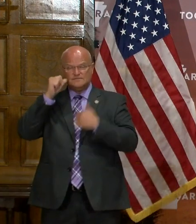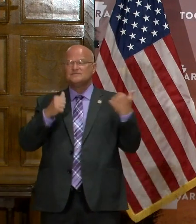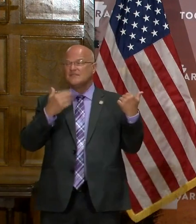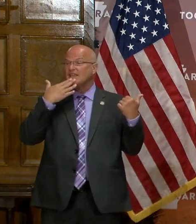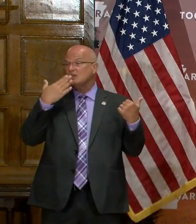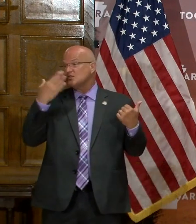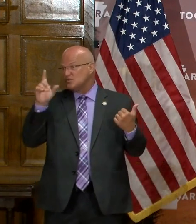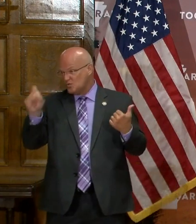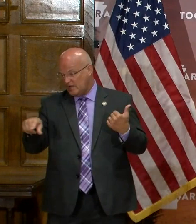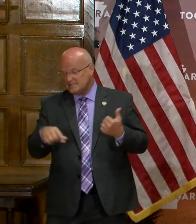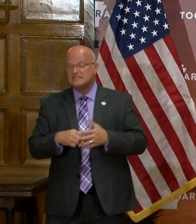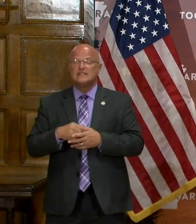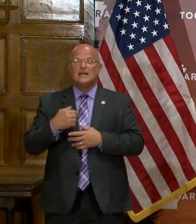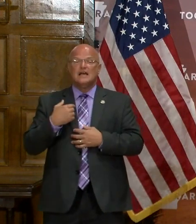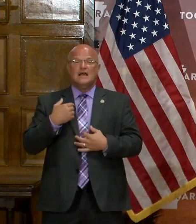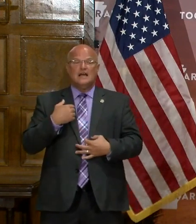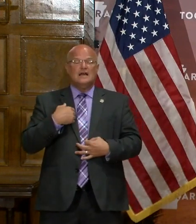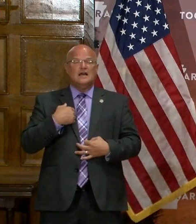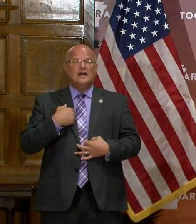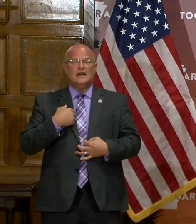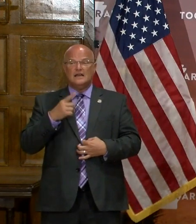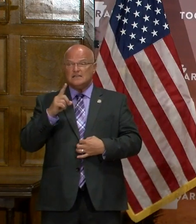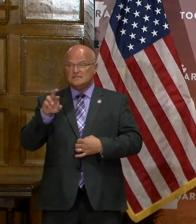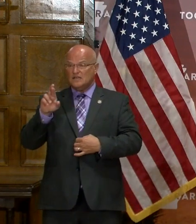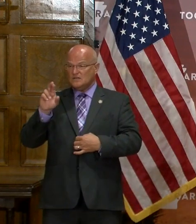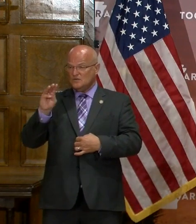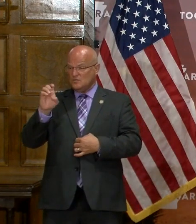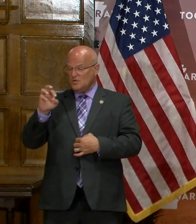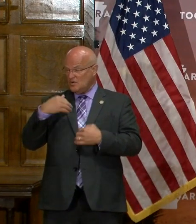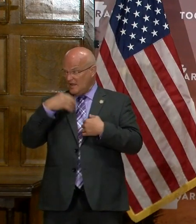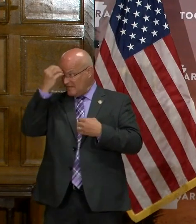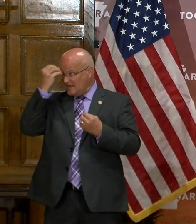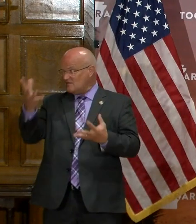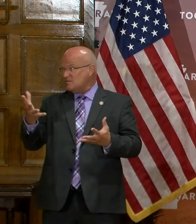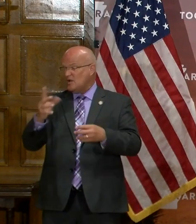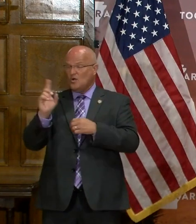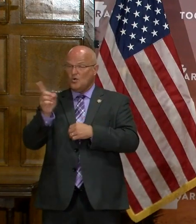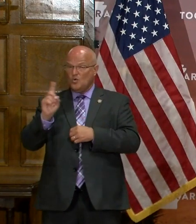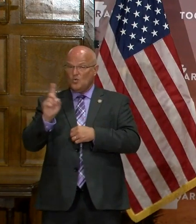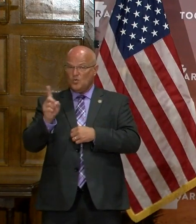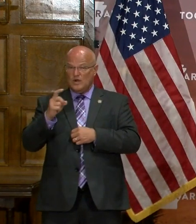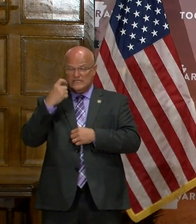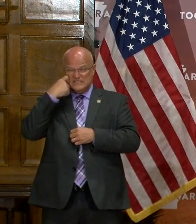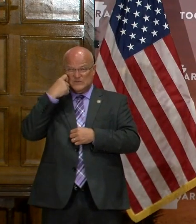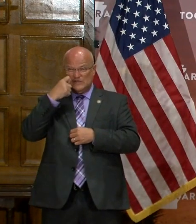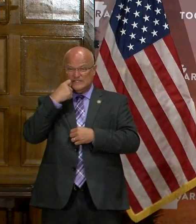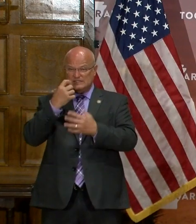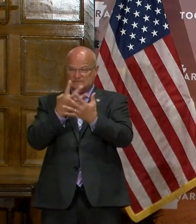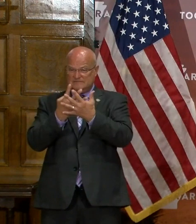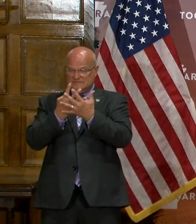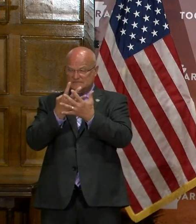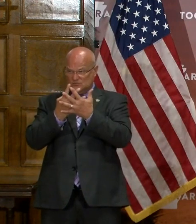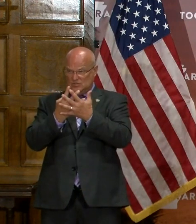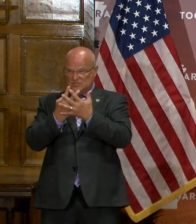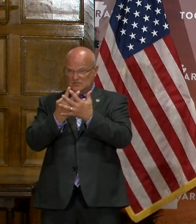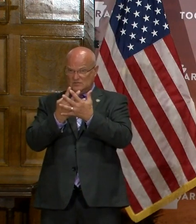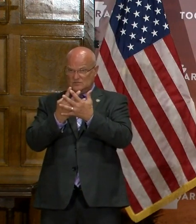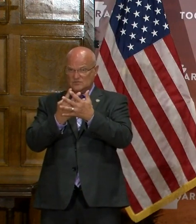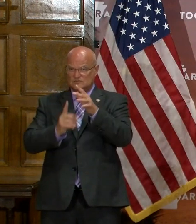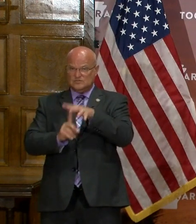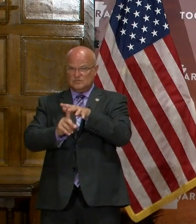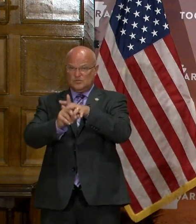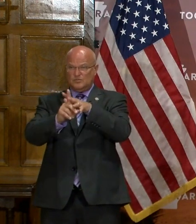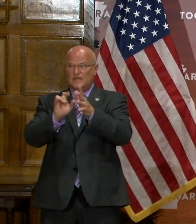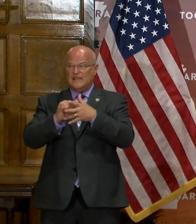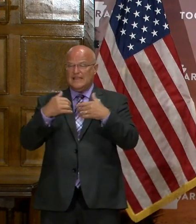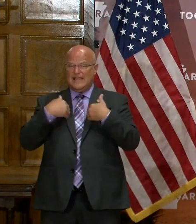Thank you, and that's a good question. Dr. Romero, do you have the information on where the recent correctional